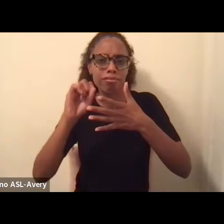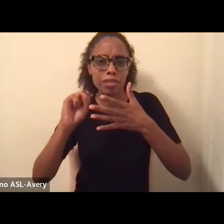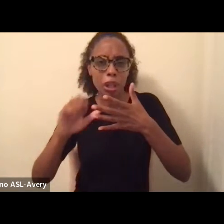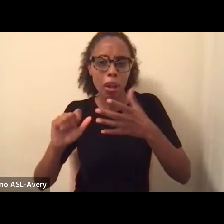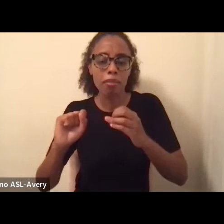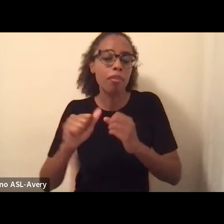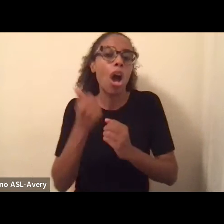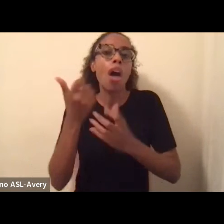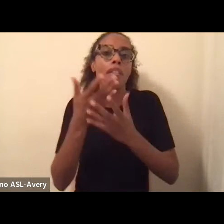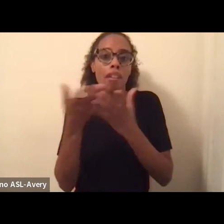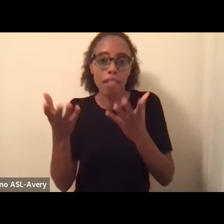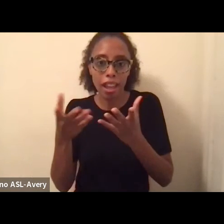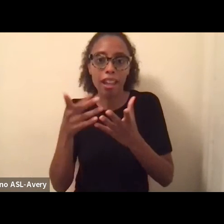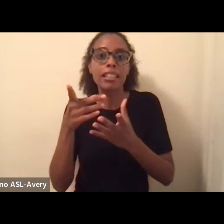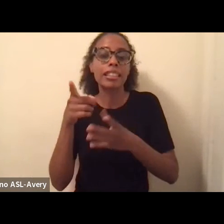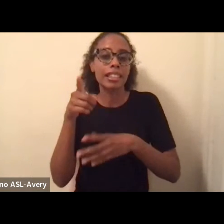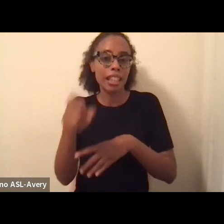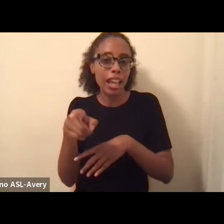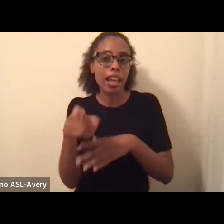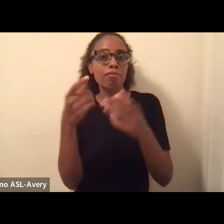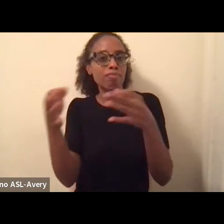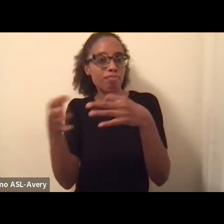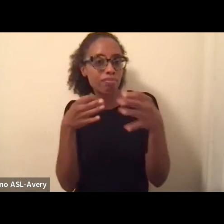like reading what Sterling wrote?